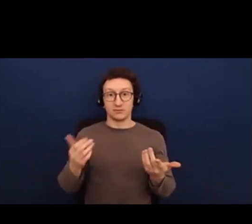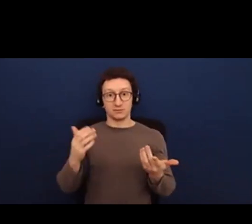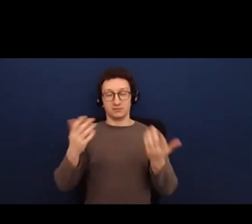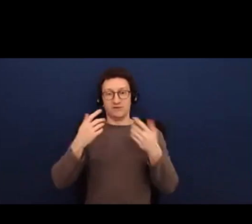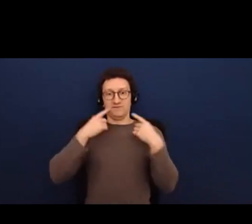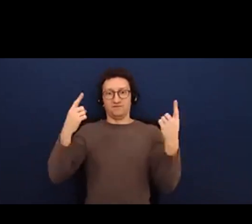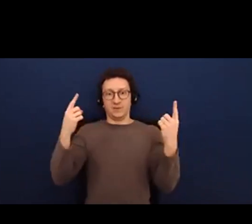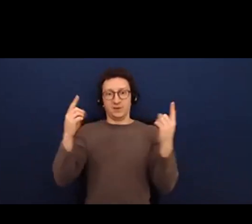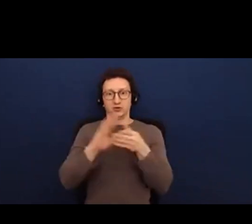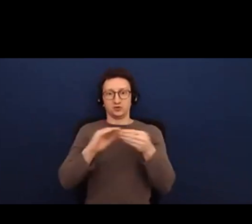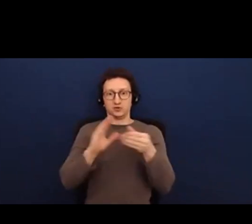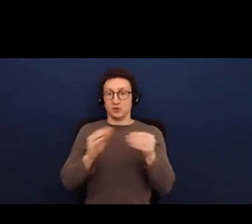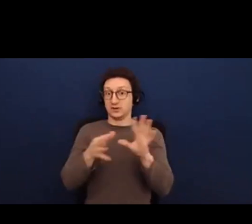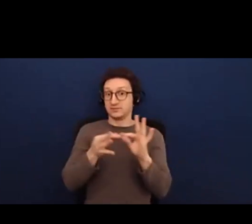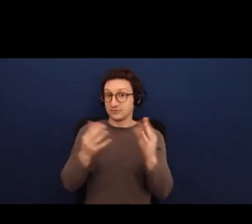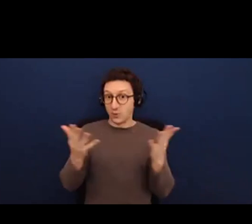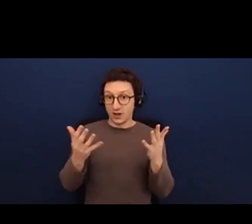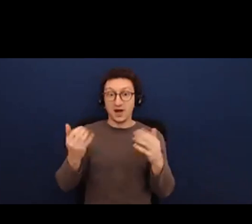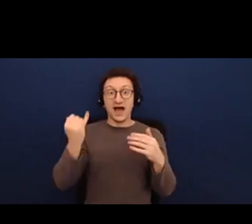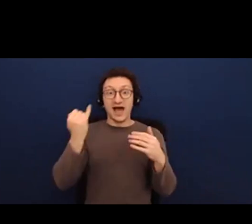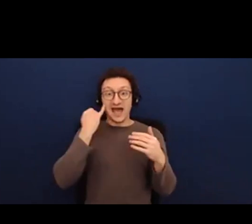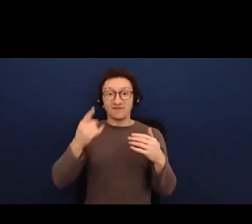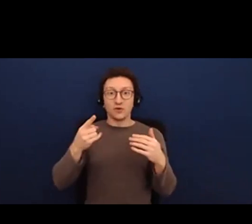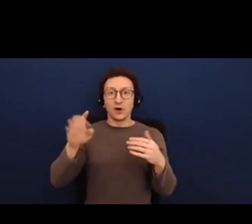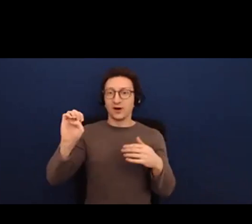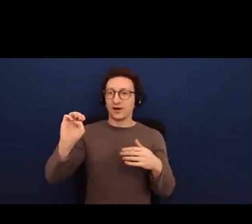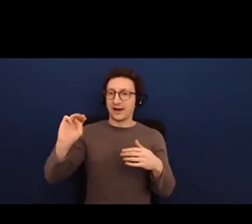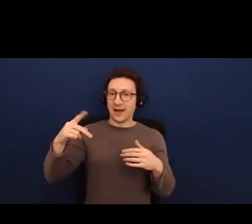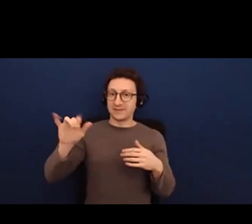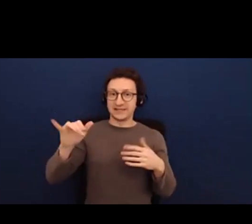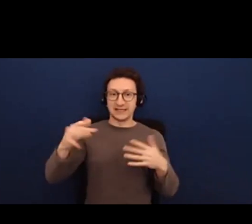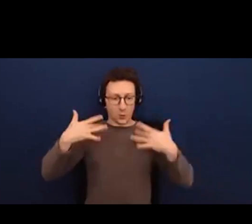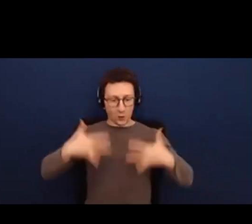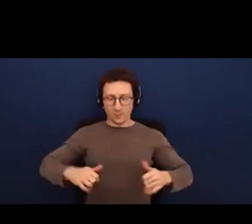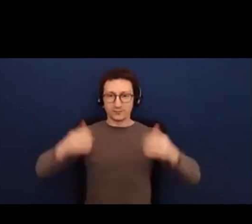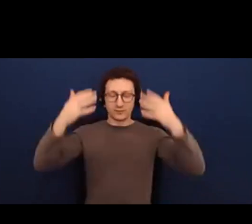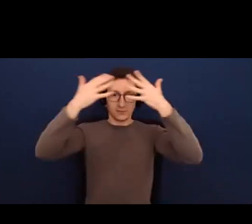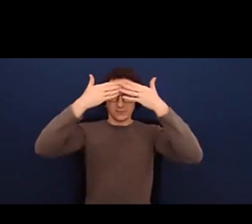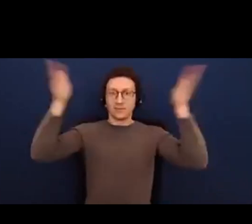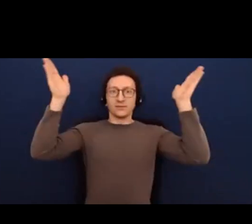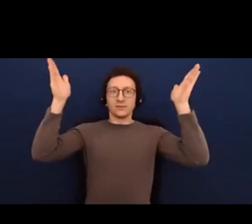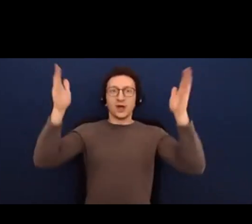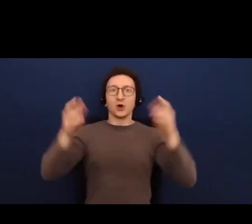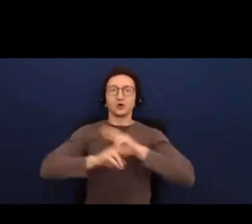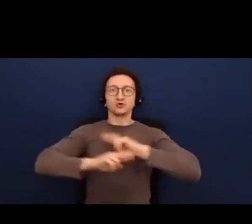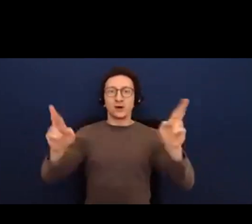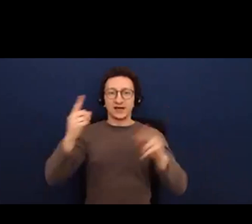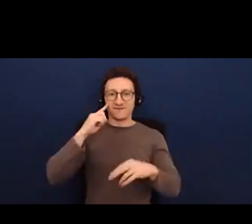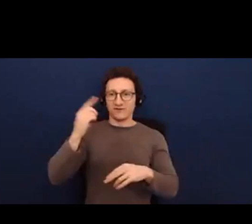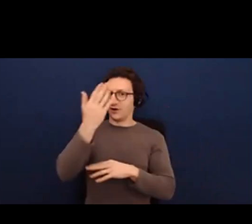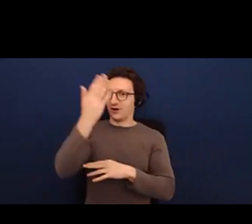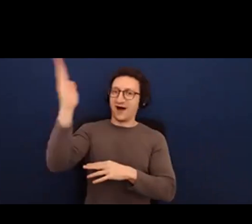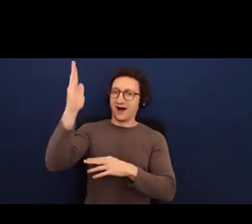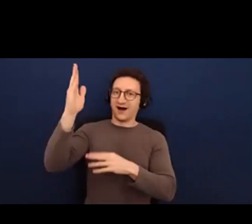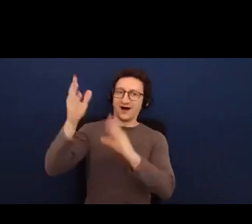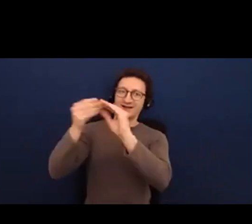you are ready to receive the divine word. Now, I don't want you to get me wrong. I'm not saying